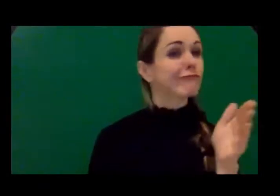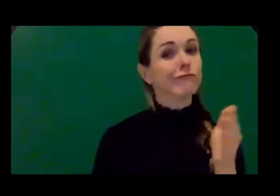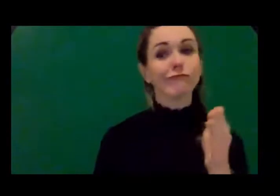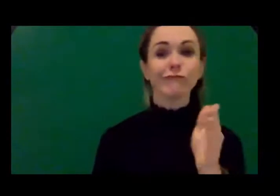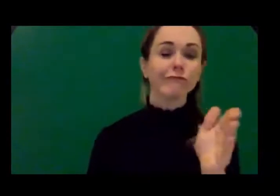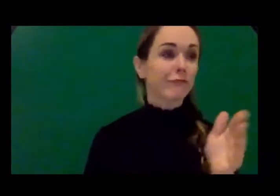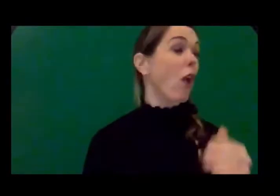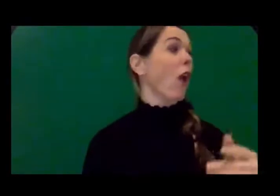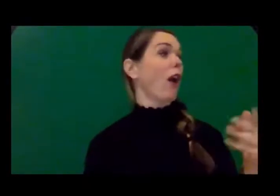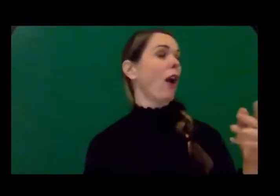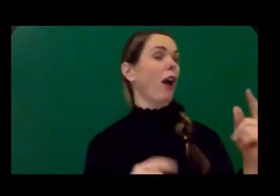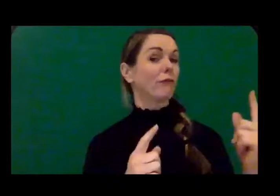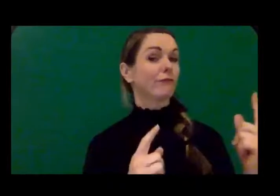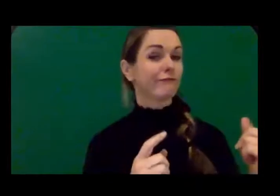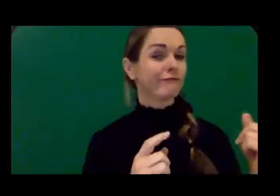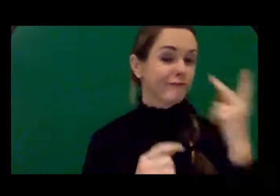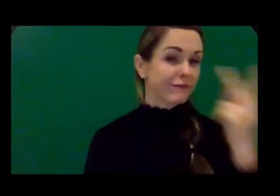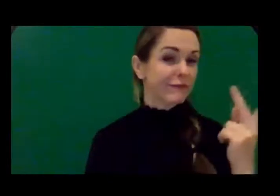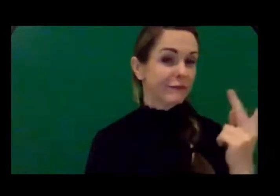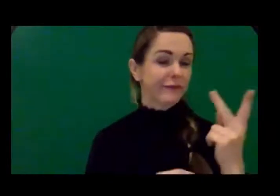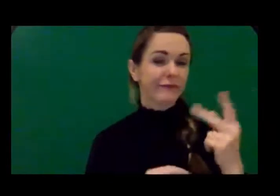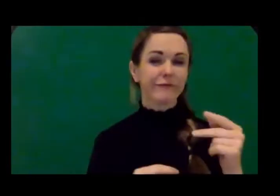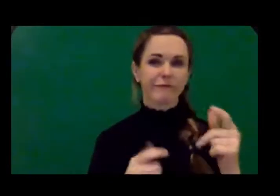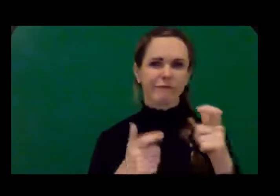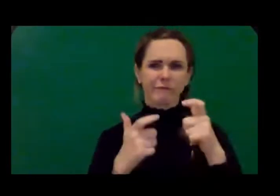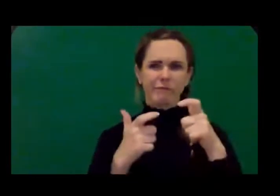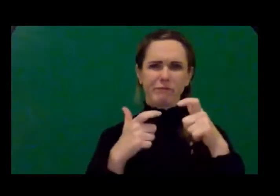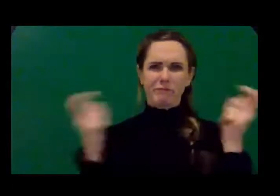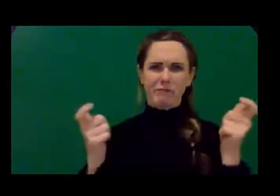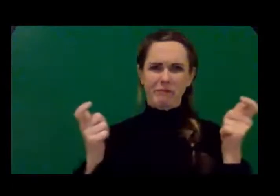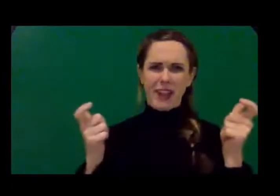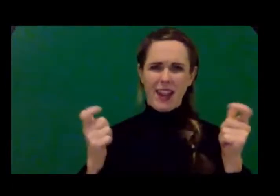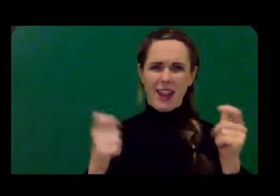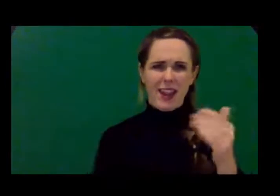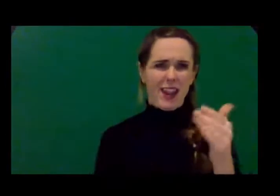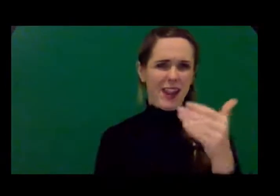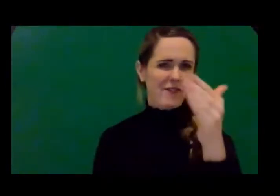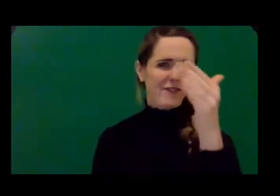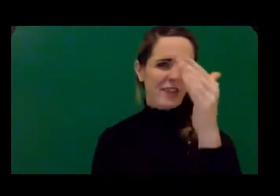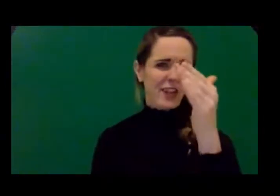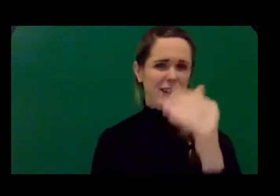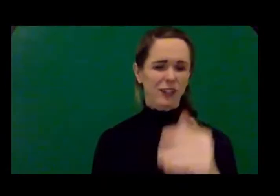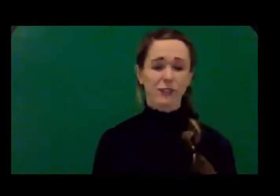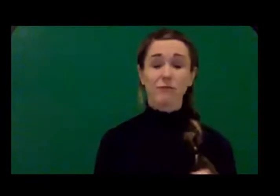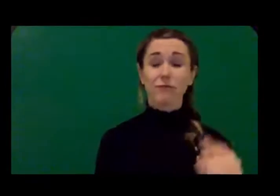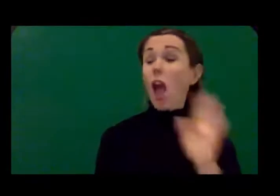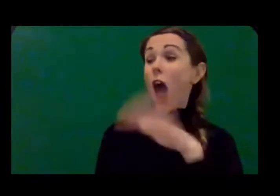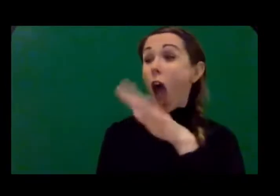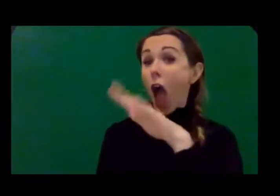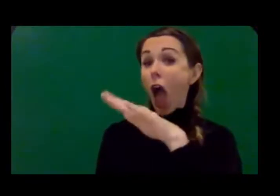What does he see? A big fish. He says, hey.